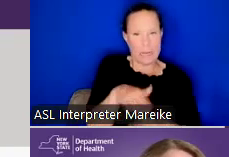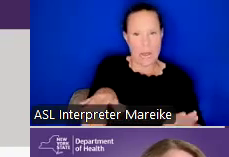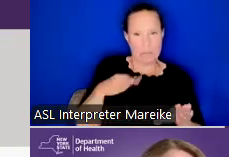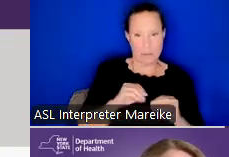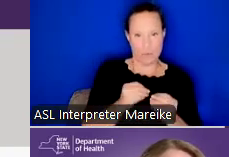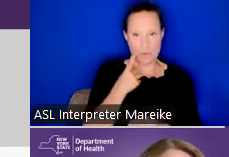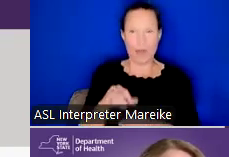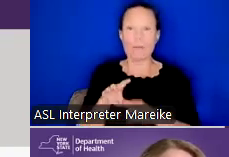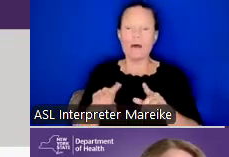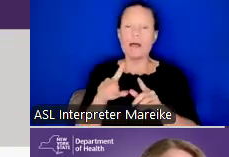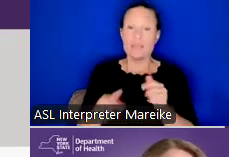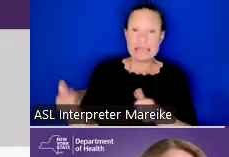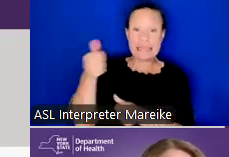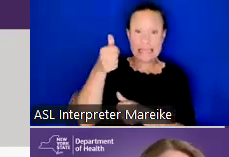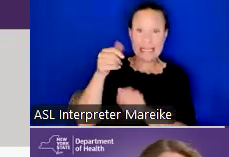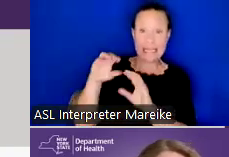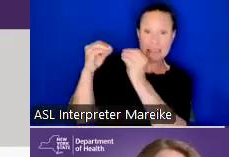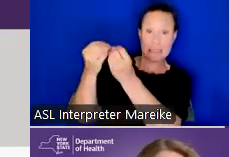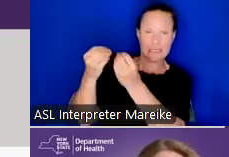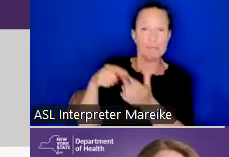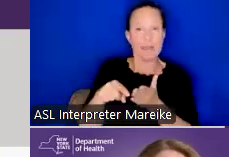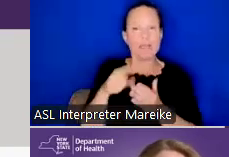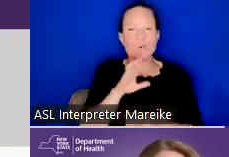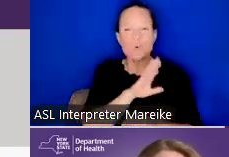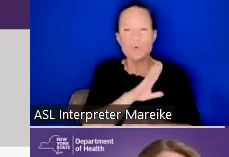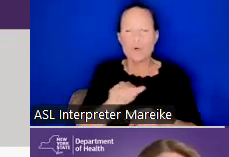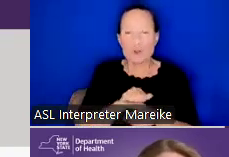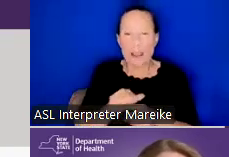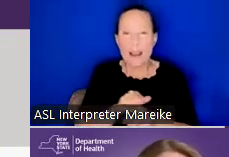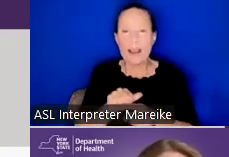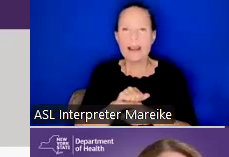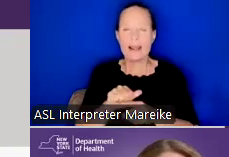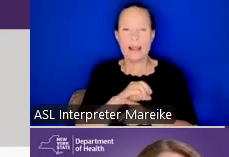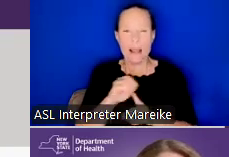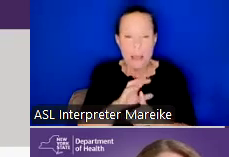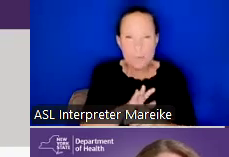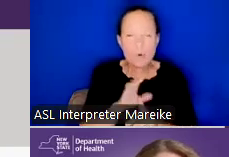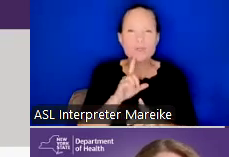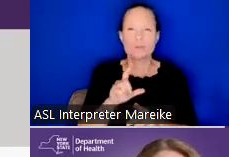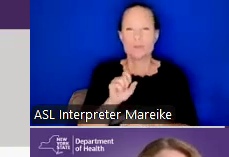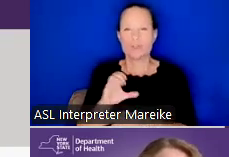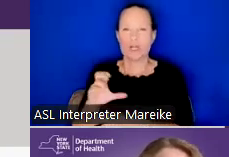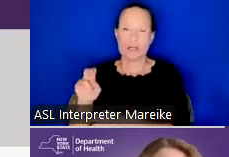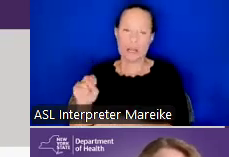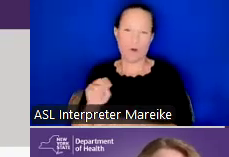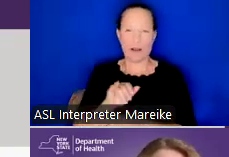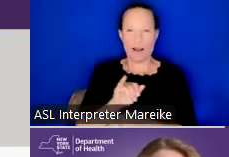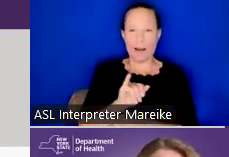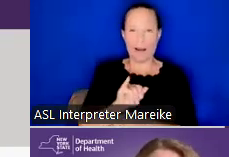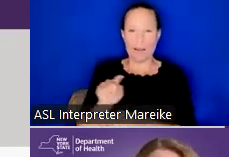entity, pays for your training and onboarding to the social care network IT platform.